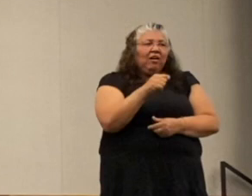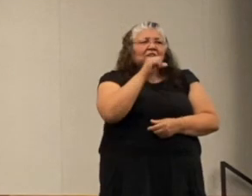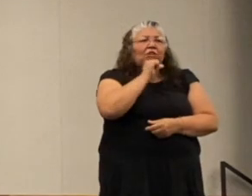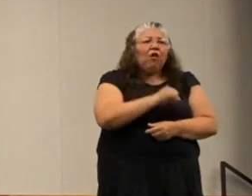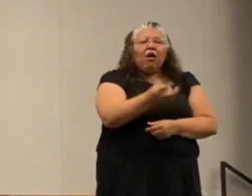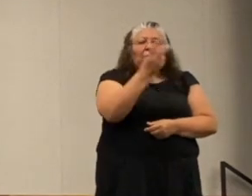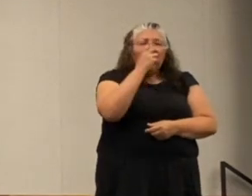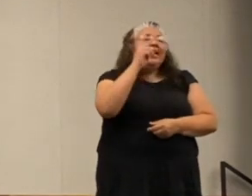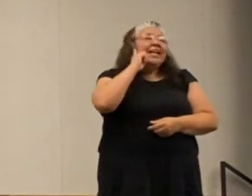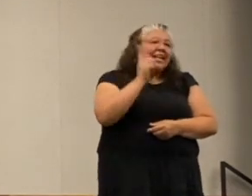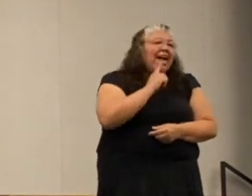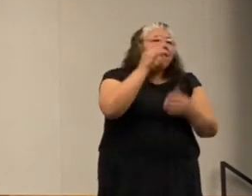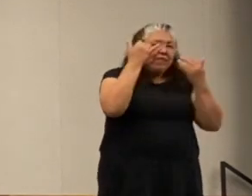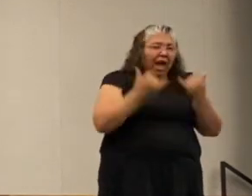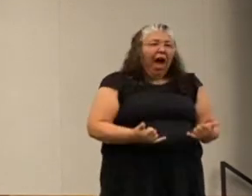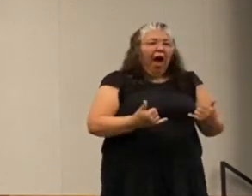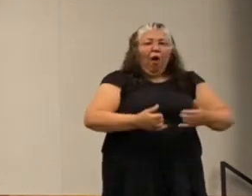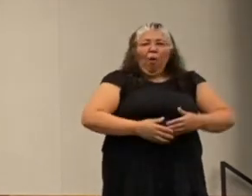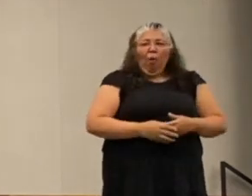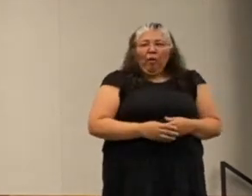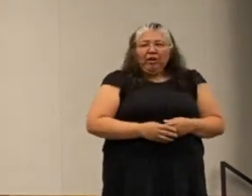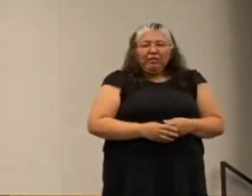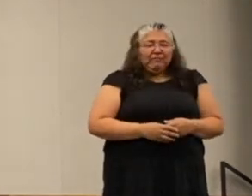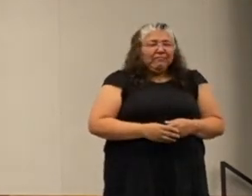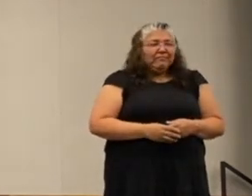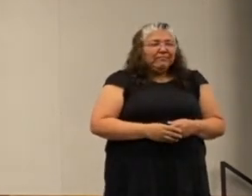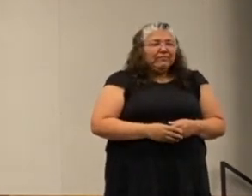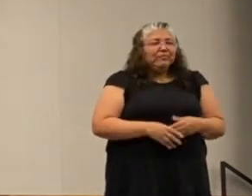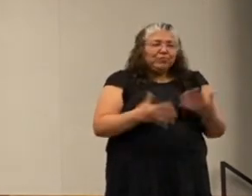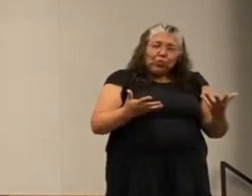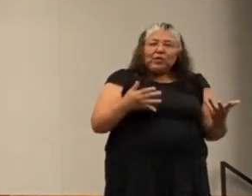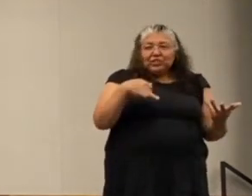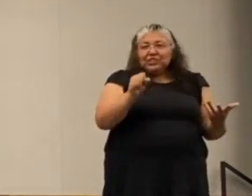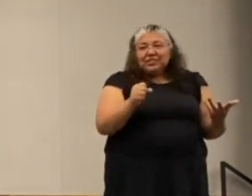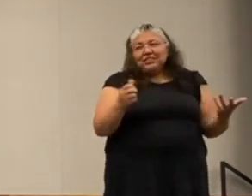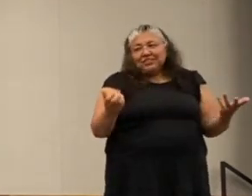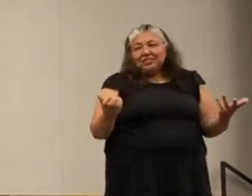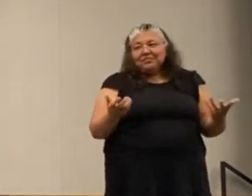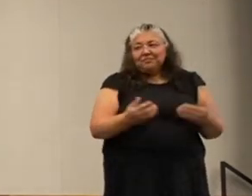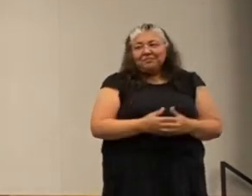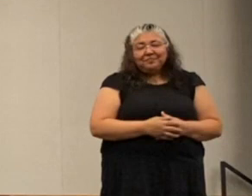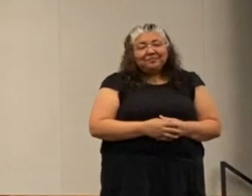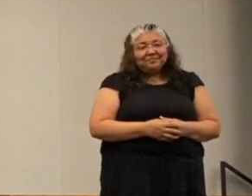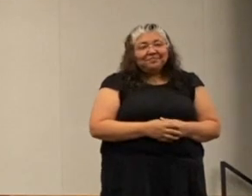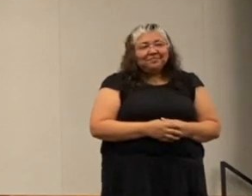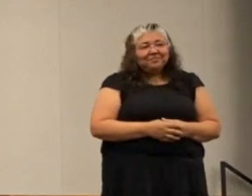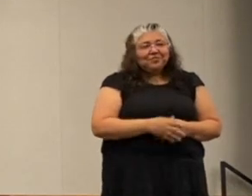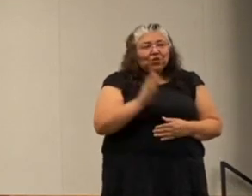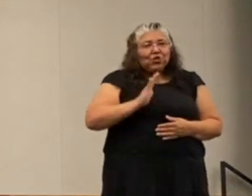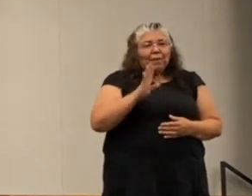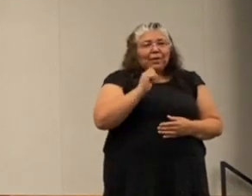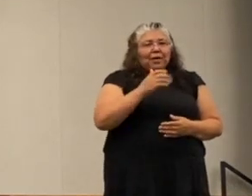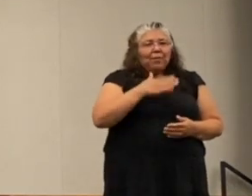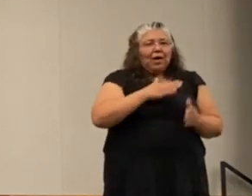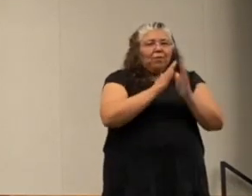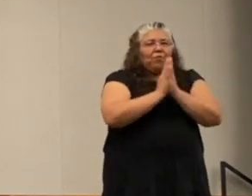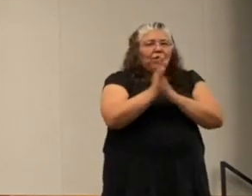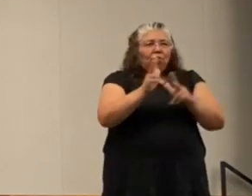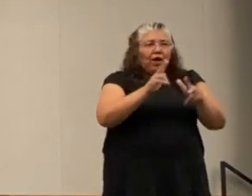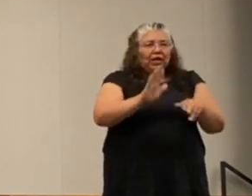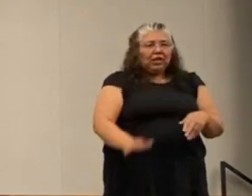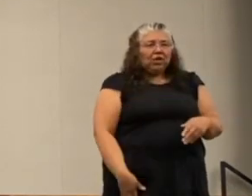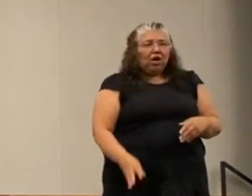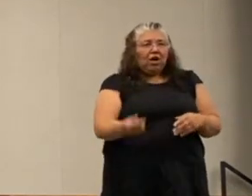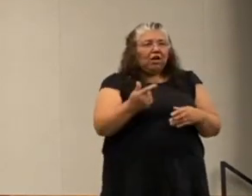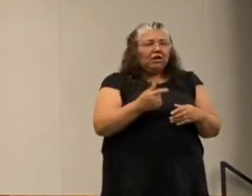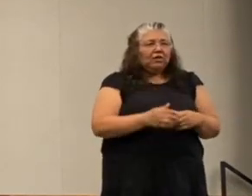blind, and deaf now. Well, she is, okay? And so, and she used to be my prayer walking dog. But